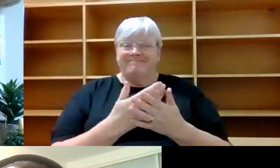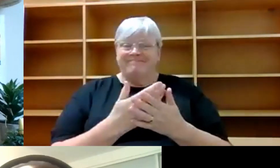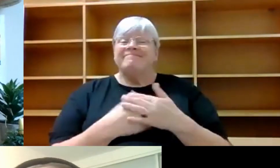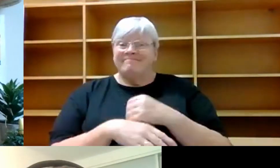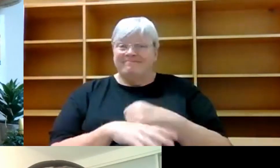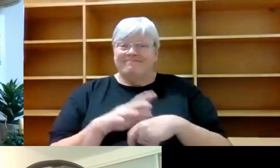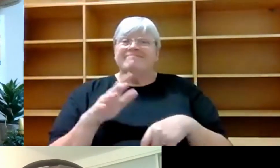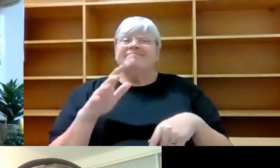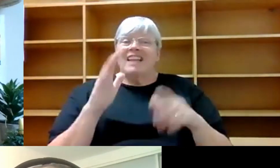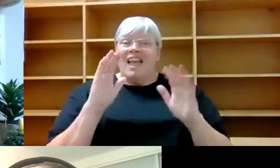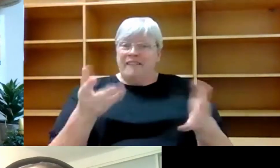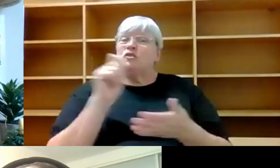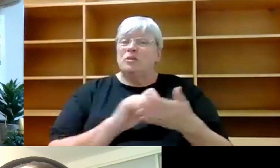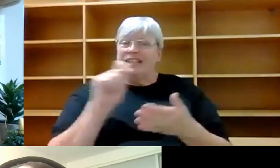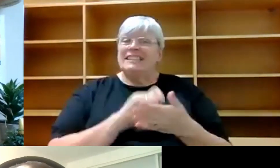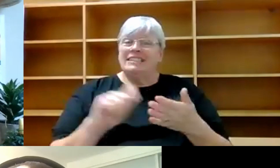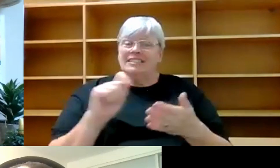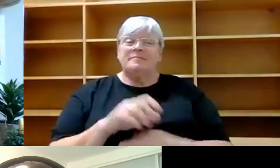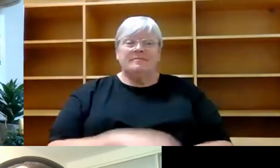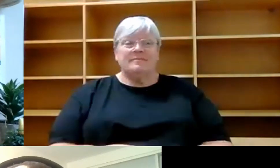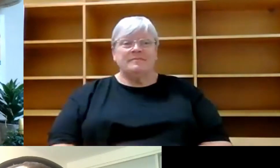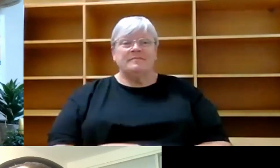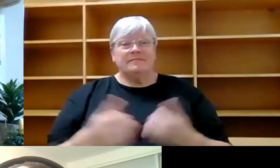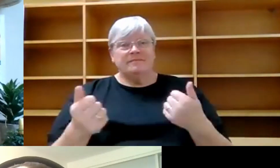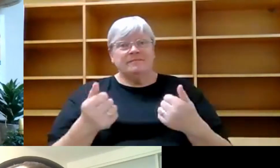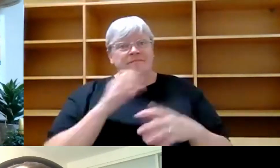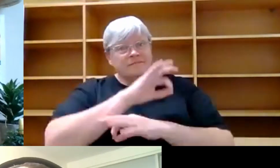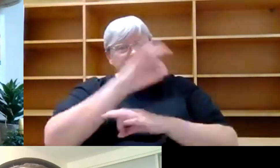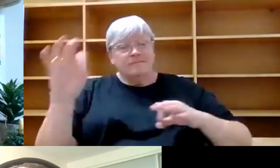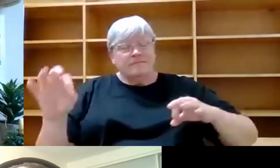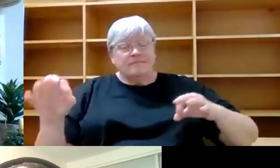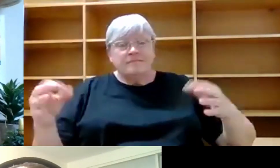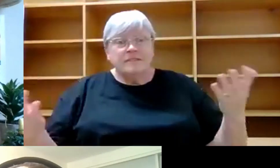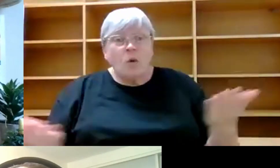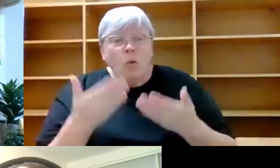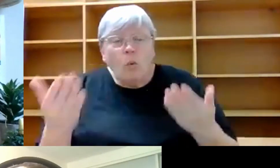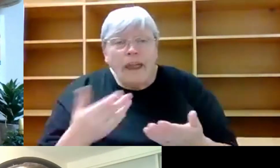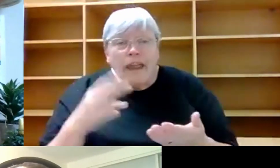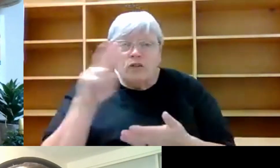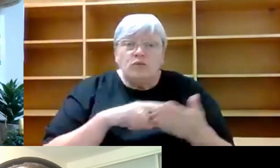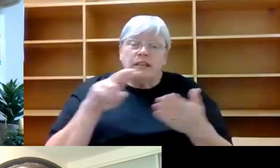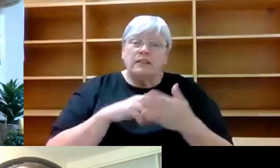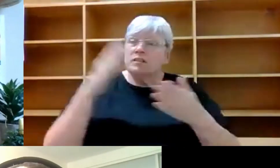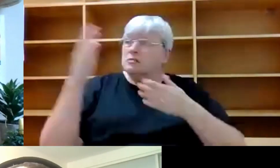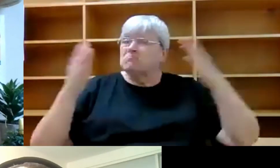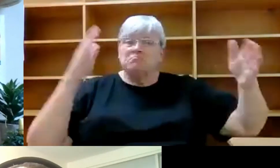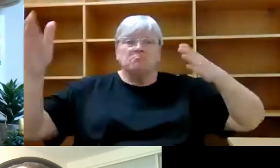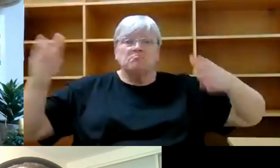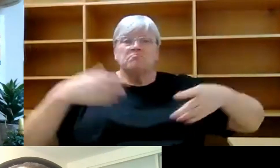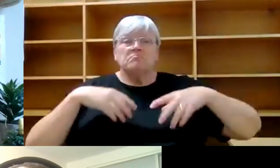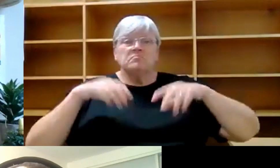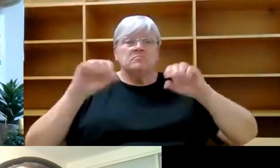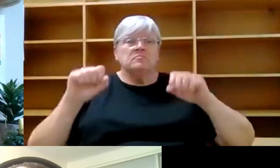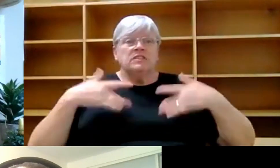have to be written. Mm-hmm. Well, yeah, I was going to ask, where would you point those readers? And do those books, I mean, I feel